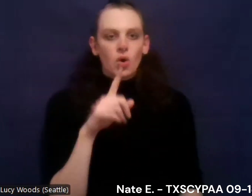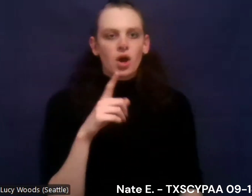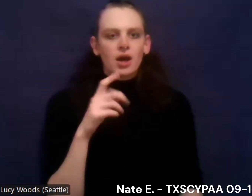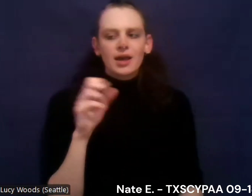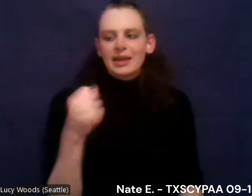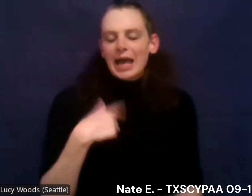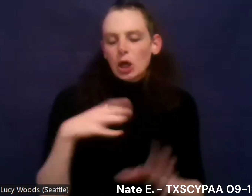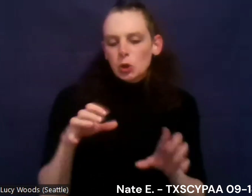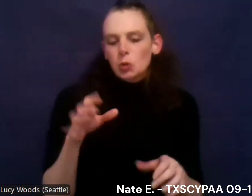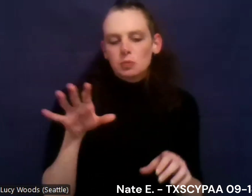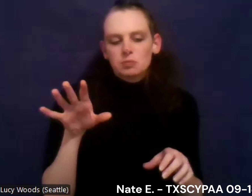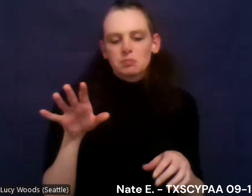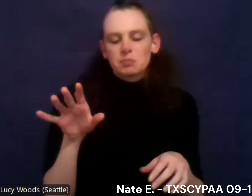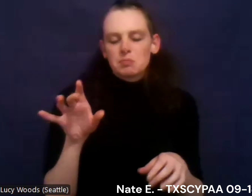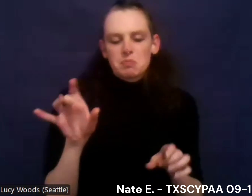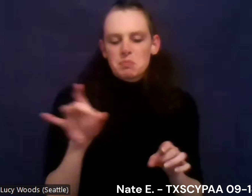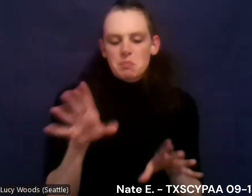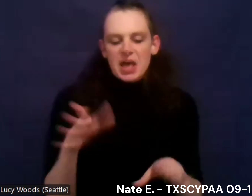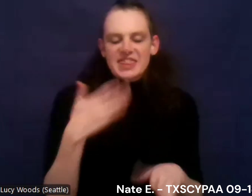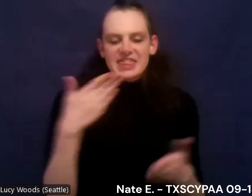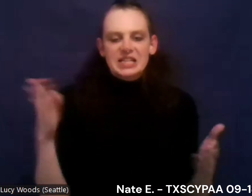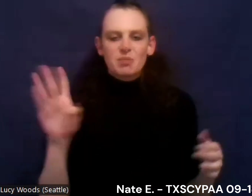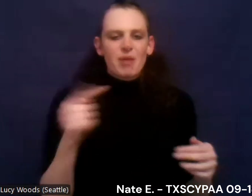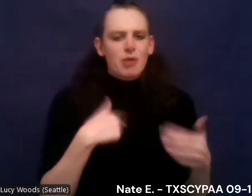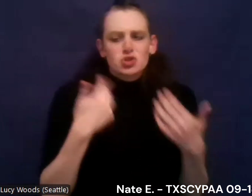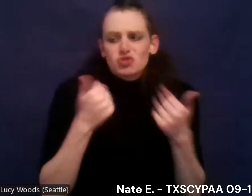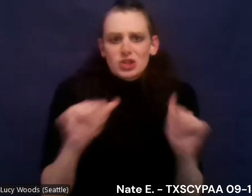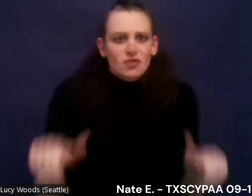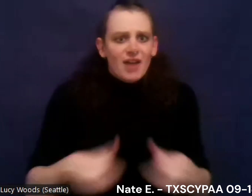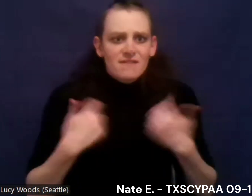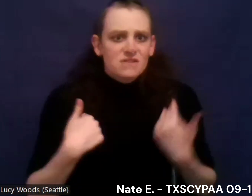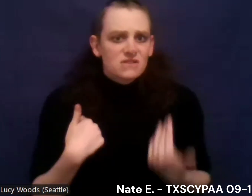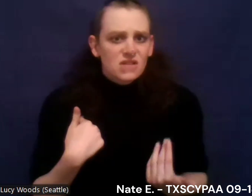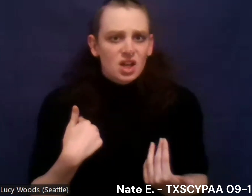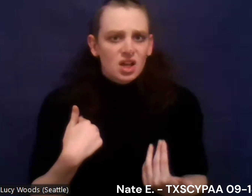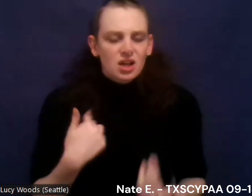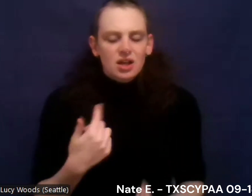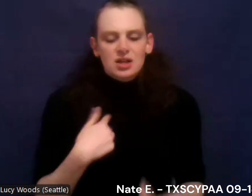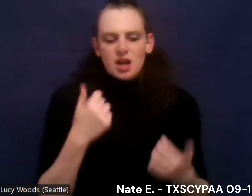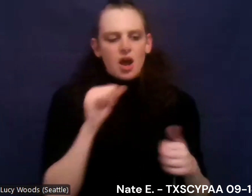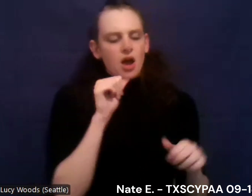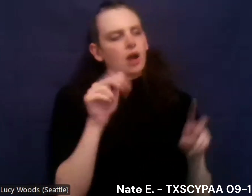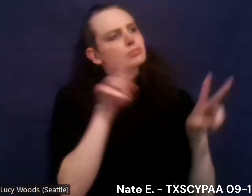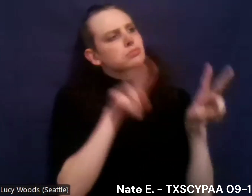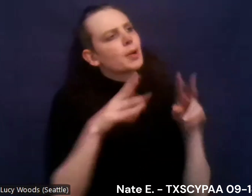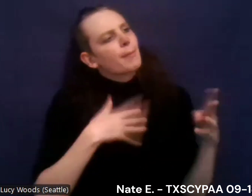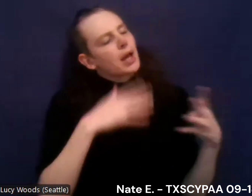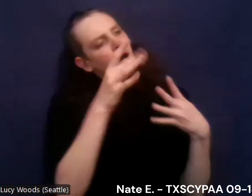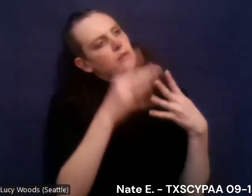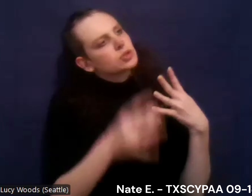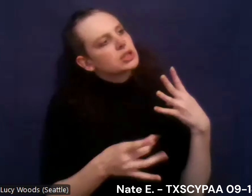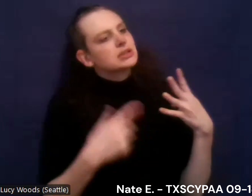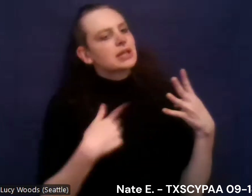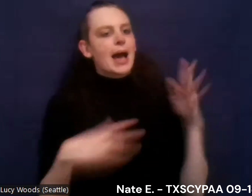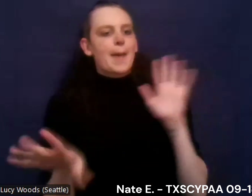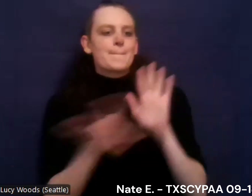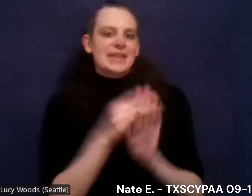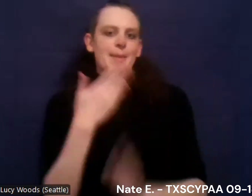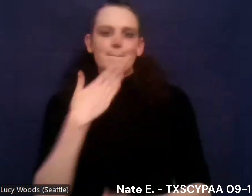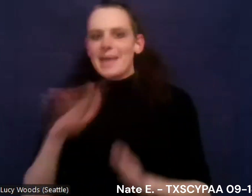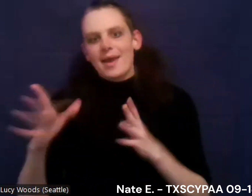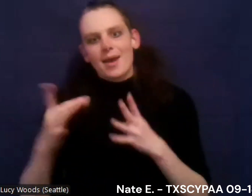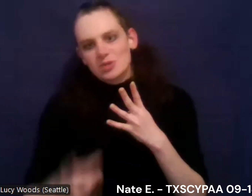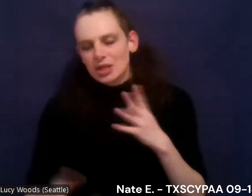shitty things, man, but like I was just trying to survive. Like it wasn't like I looked at my options and I was like, "Oh, I'm gonna do the bad one." Like this is